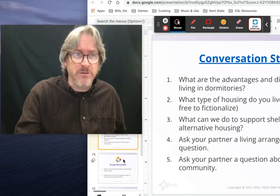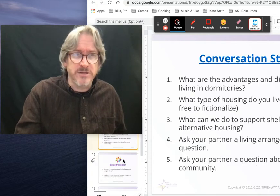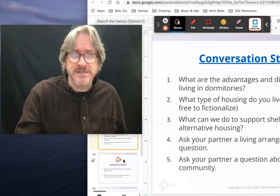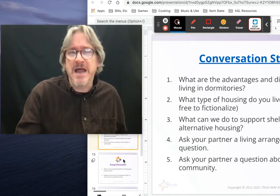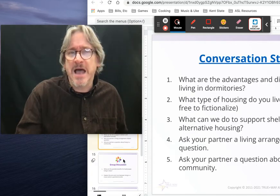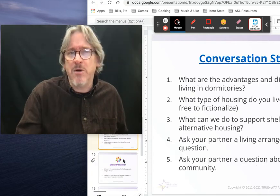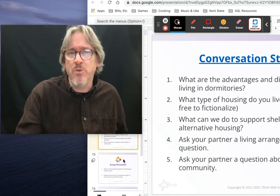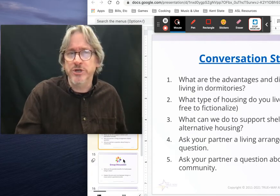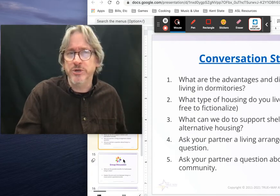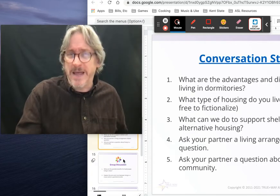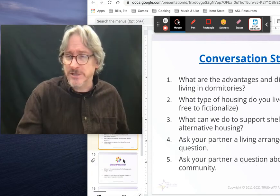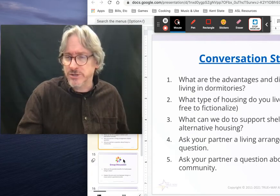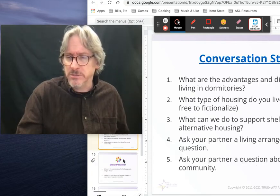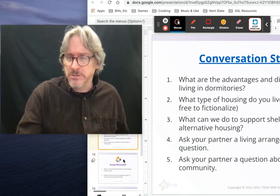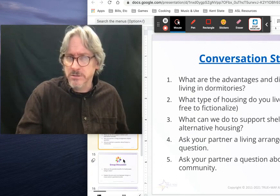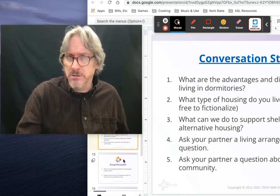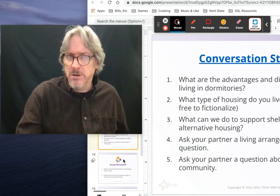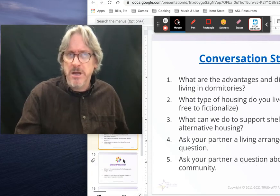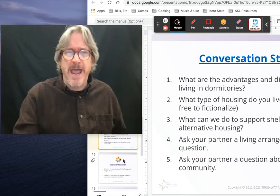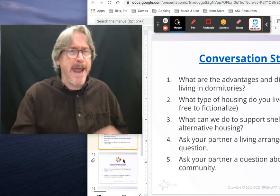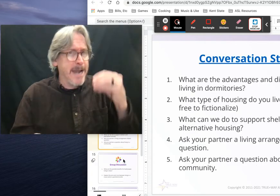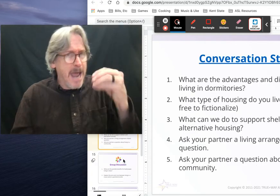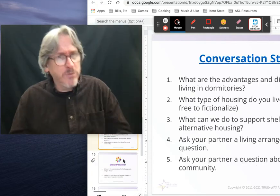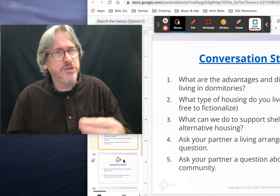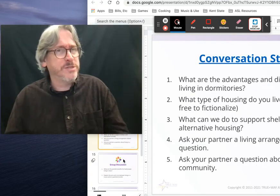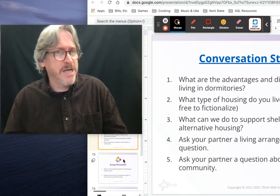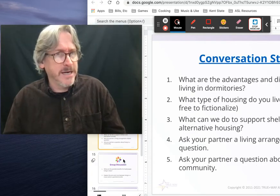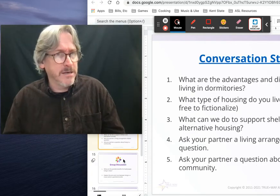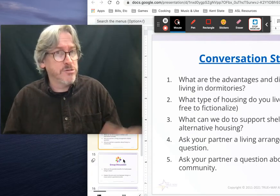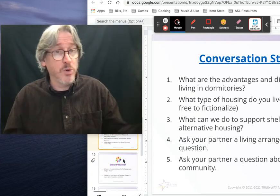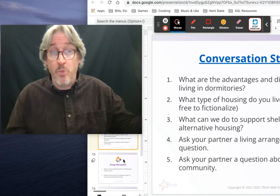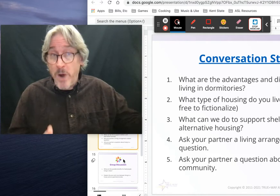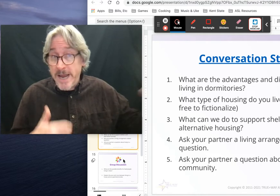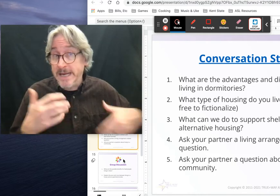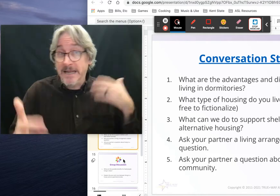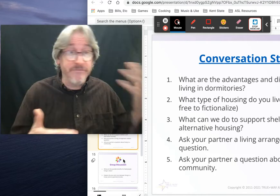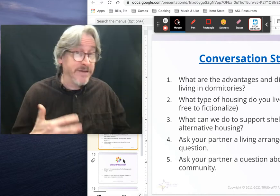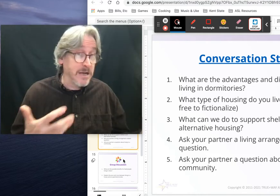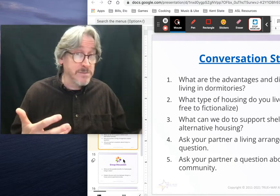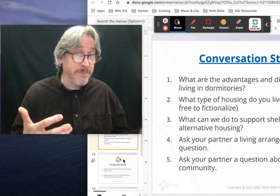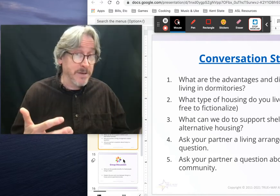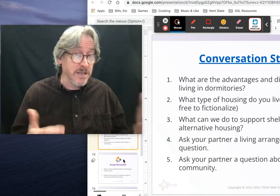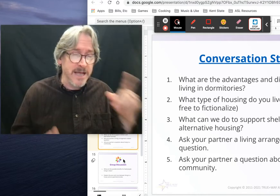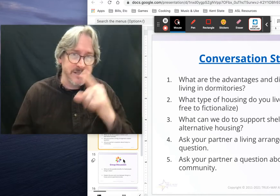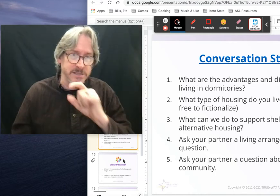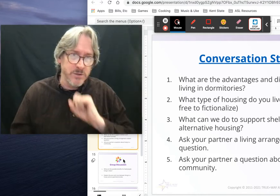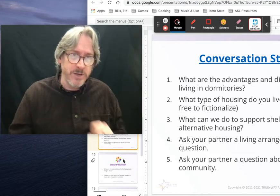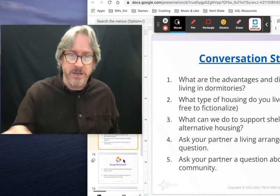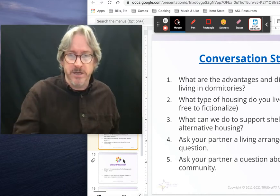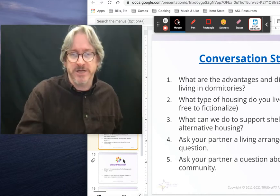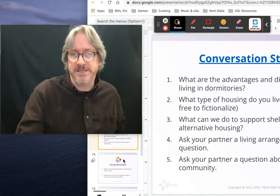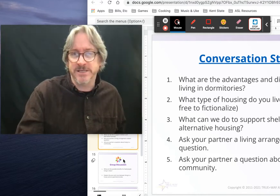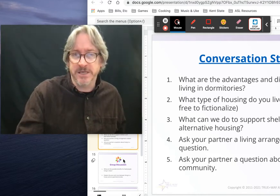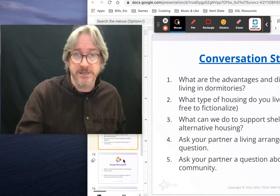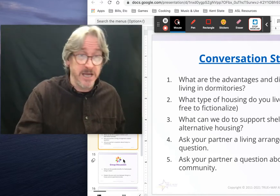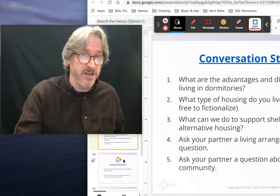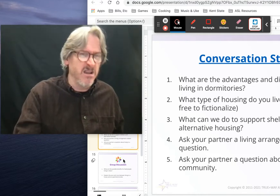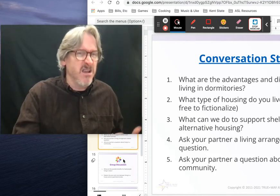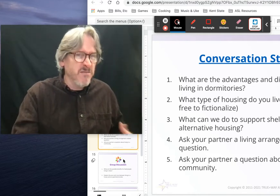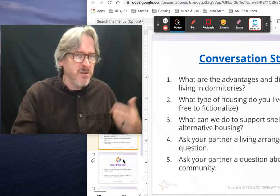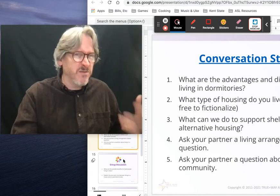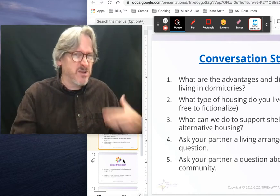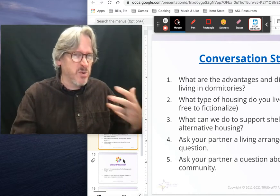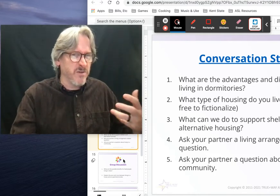Think about these and how would you answer and how would you sign it? So when, if it comes up in class, we can address these things